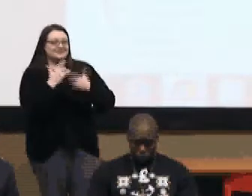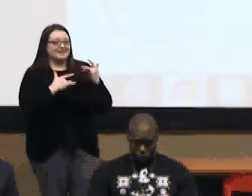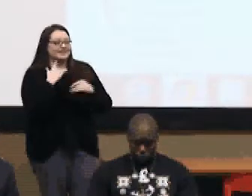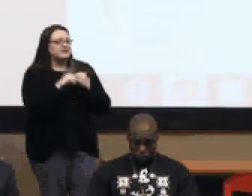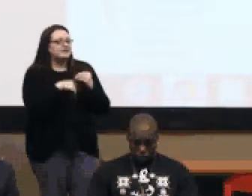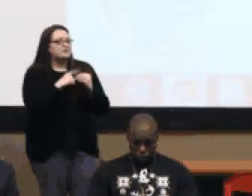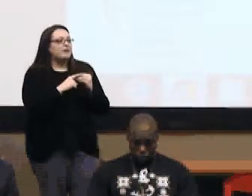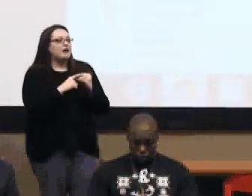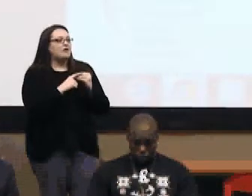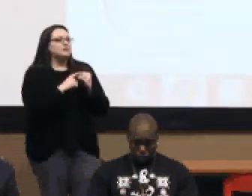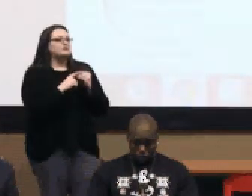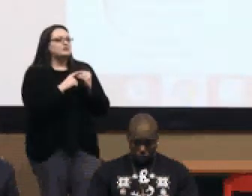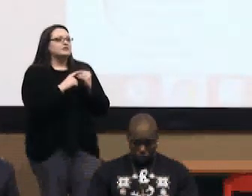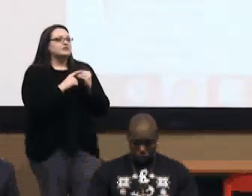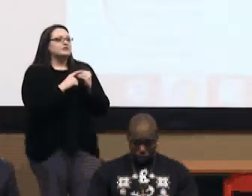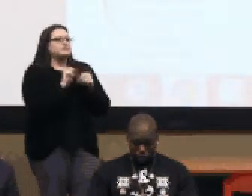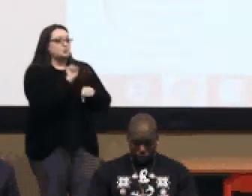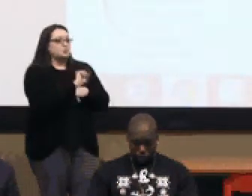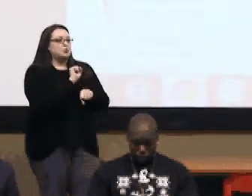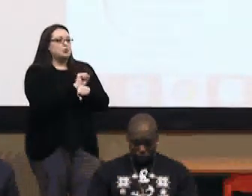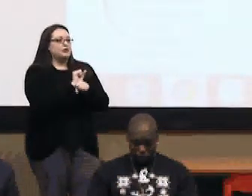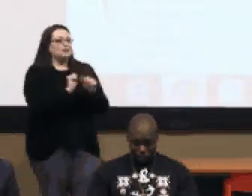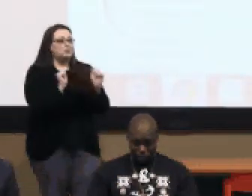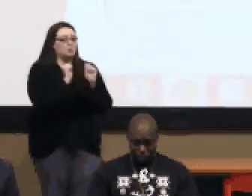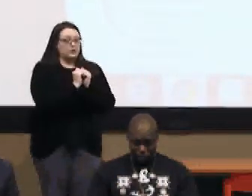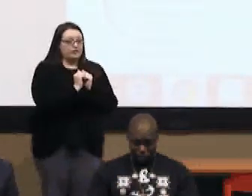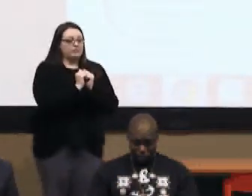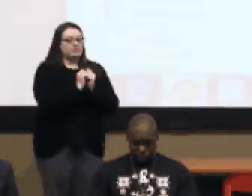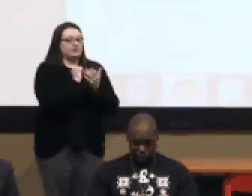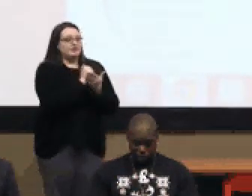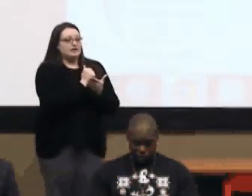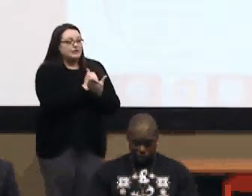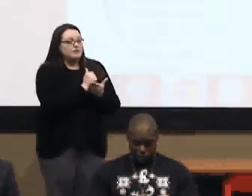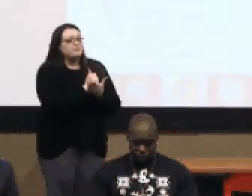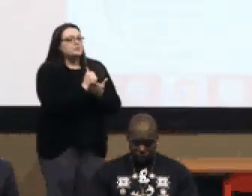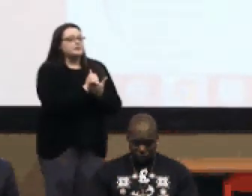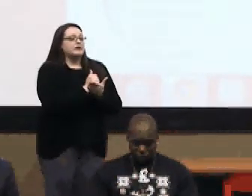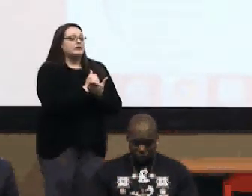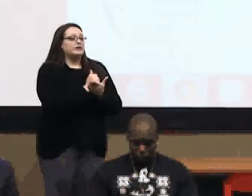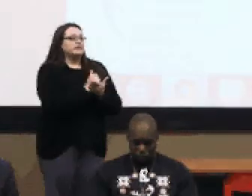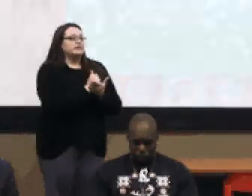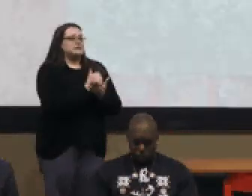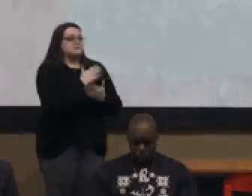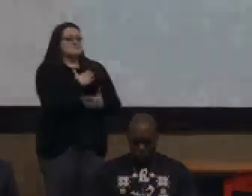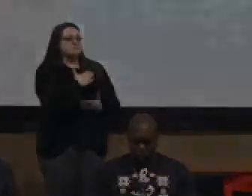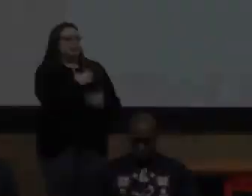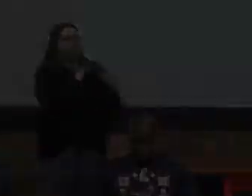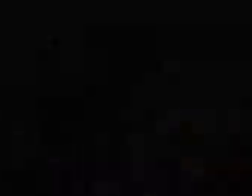about working alongside and helping my peers